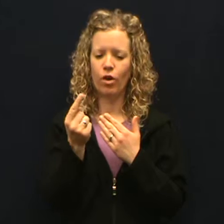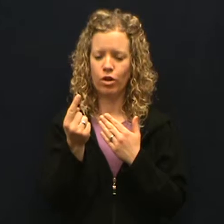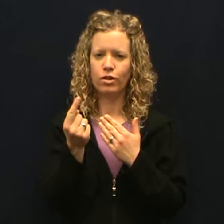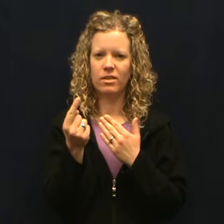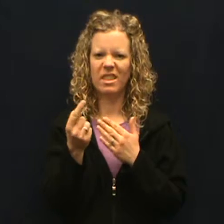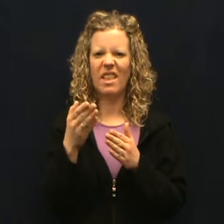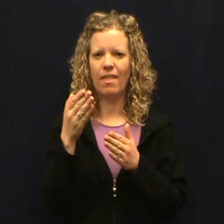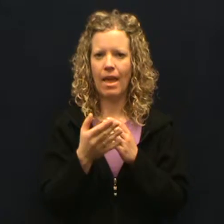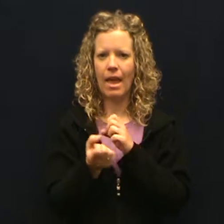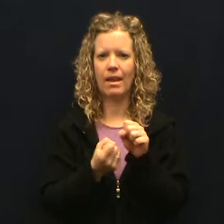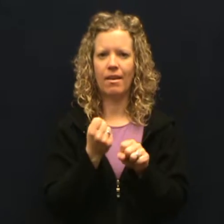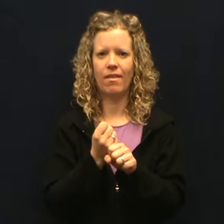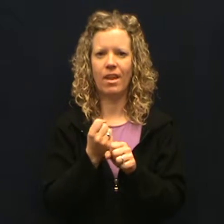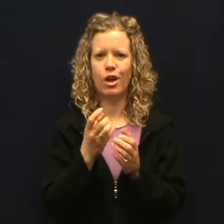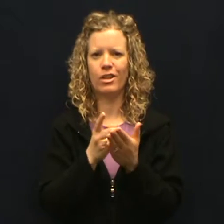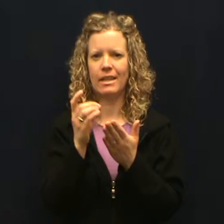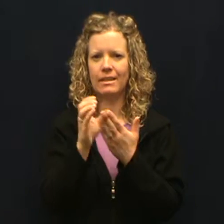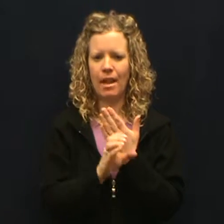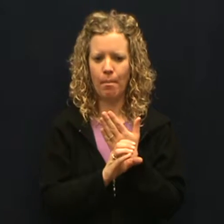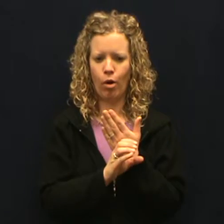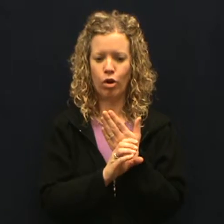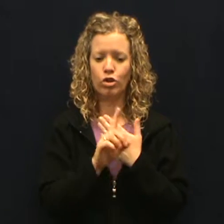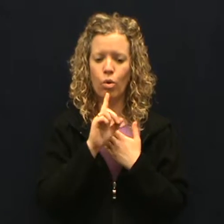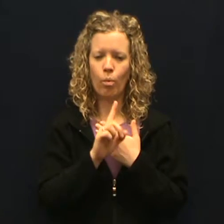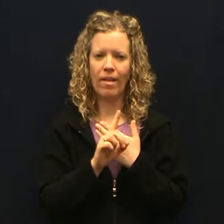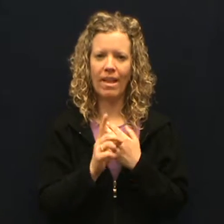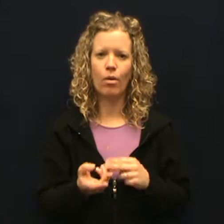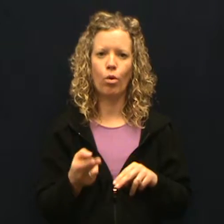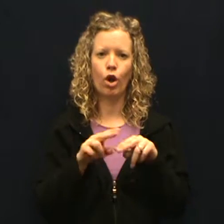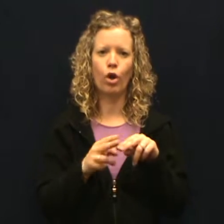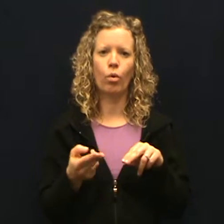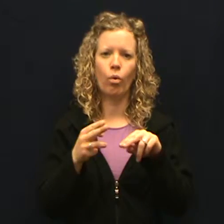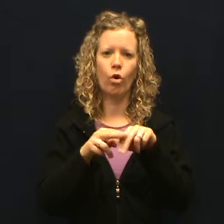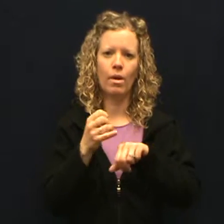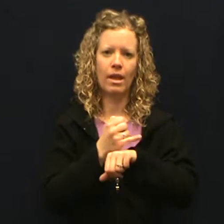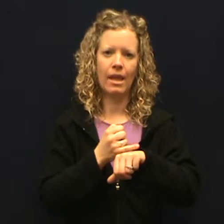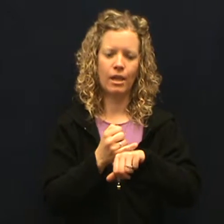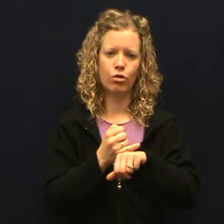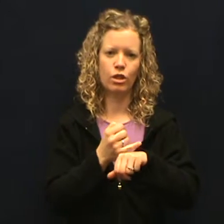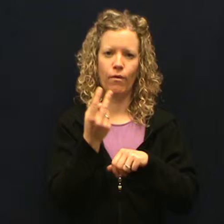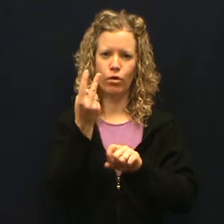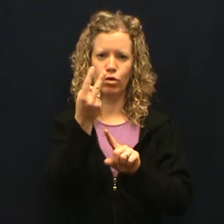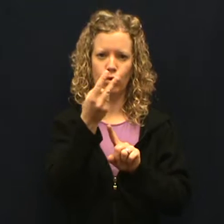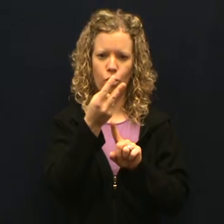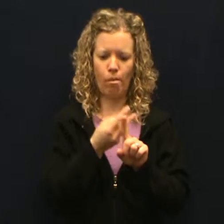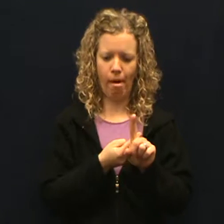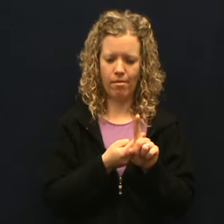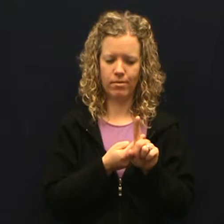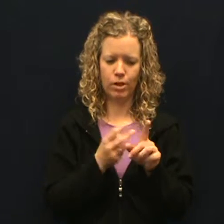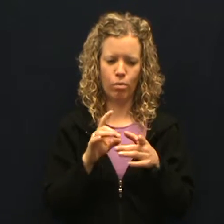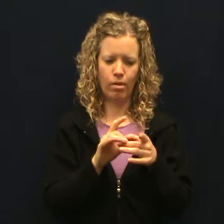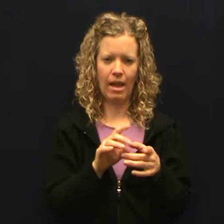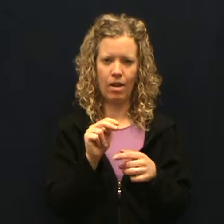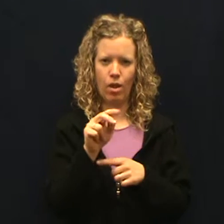and December, 2 months of interest that we have to accrue for that note at the end of the year.